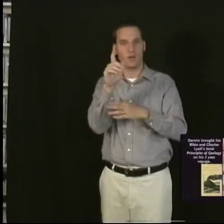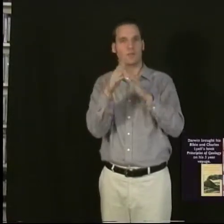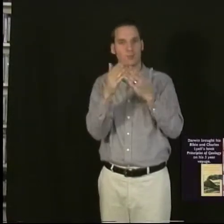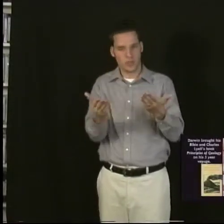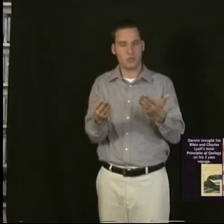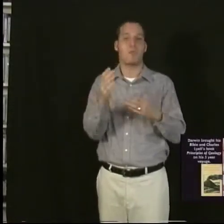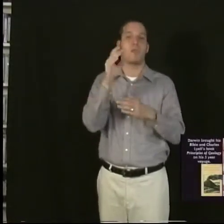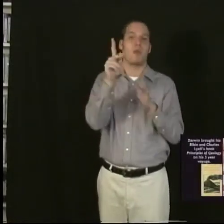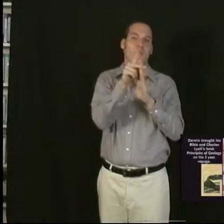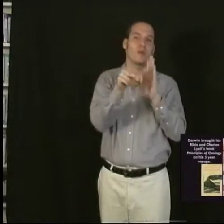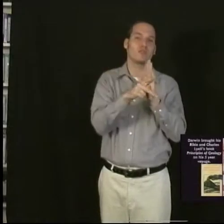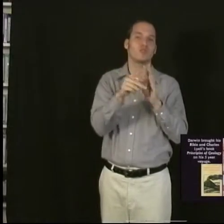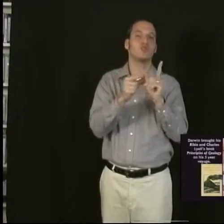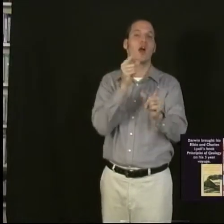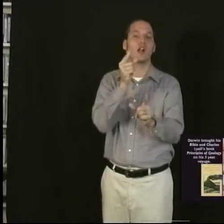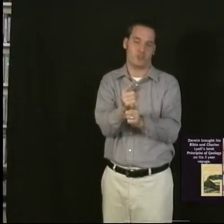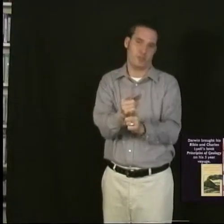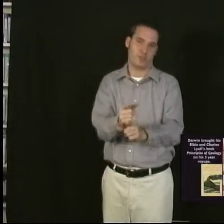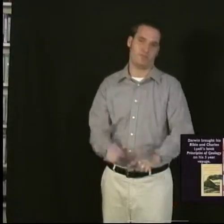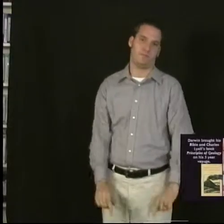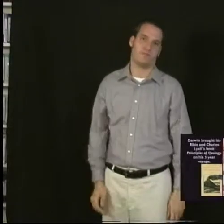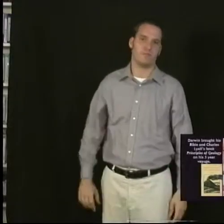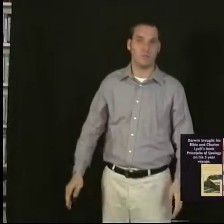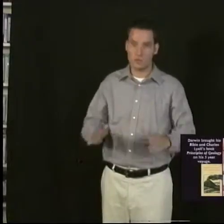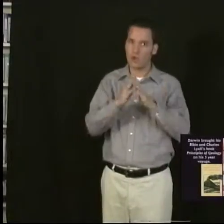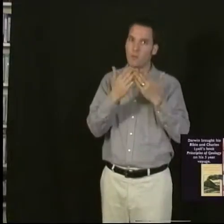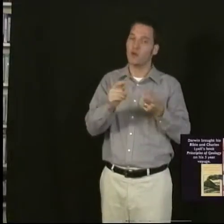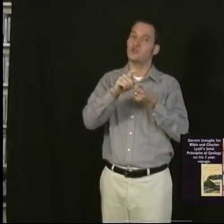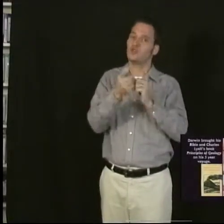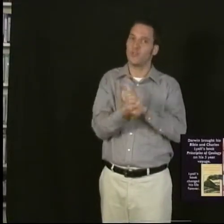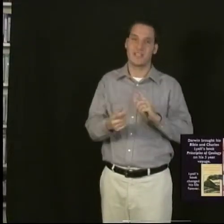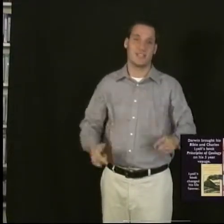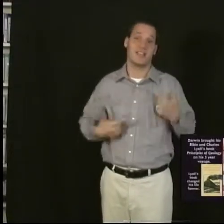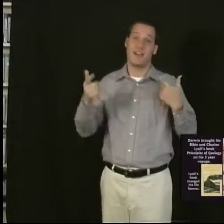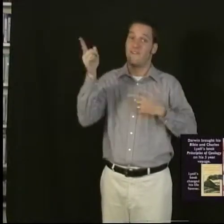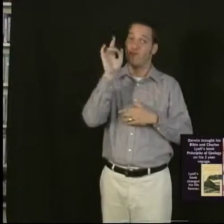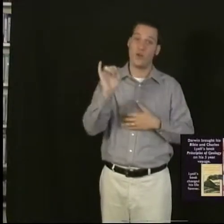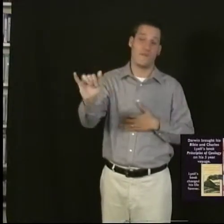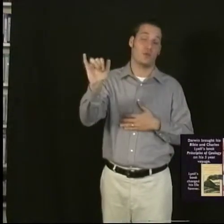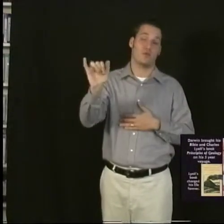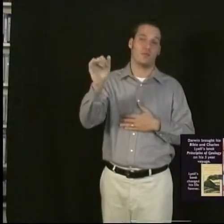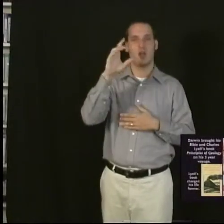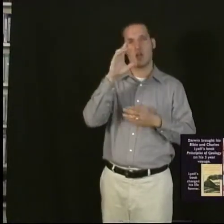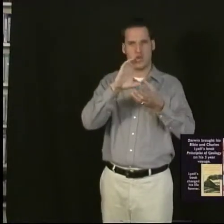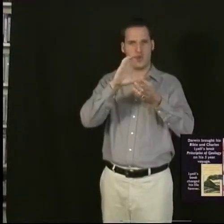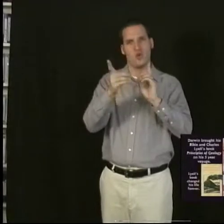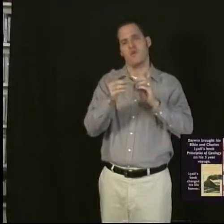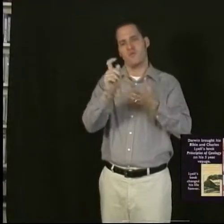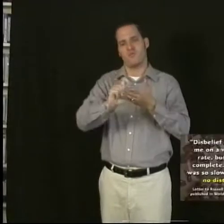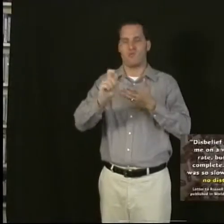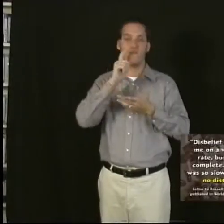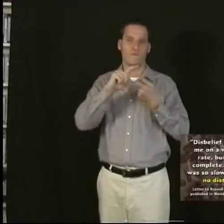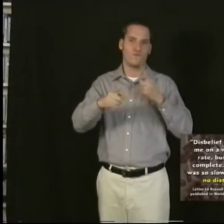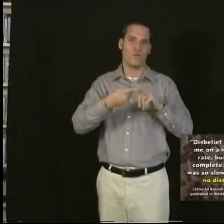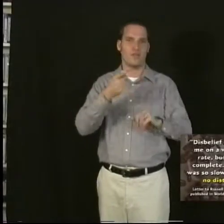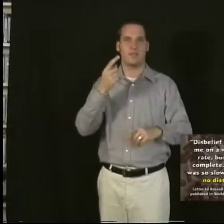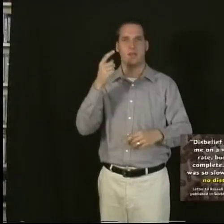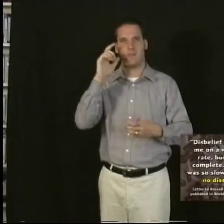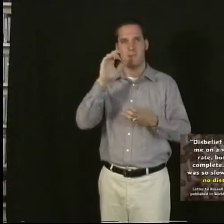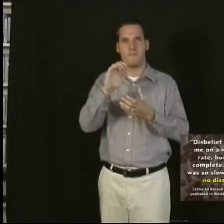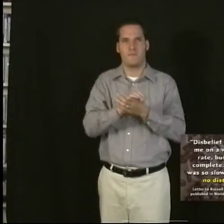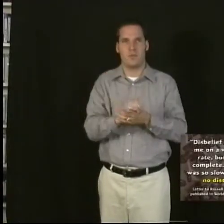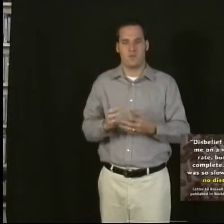Principles of Geology. That book changed his life forever. Darwin later wrote to a friend and said, "Disbelief crept